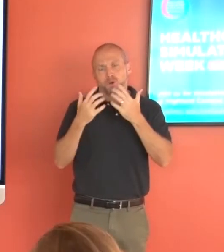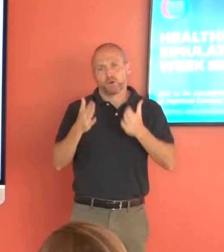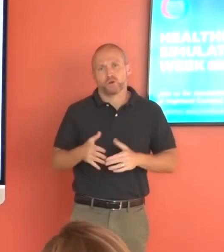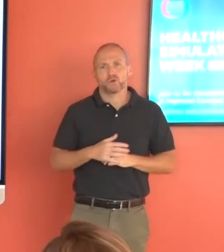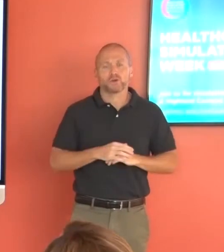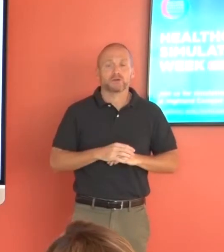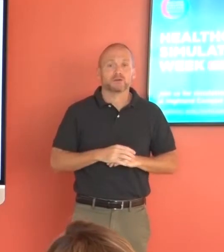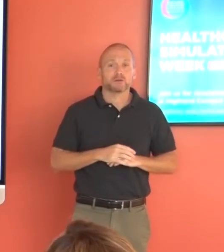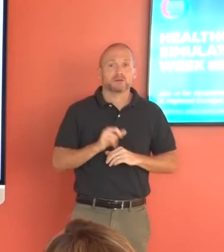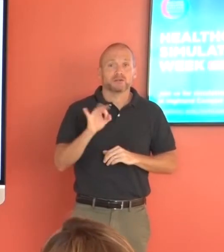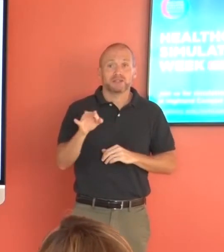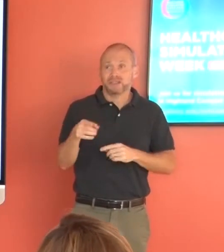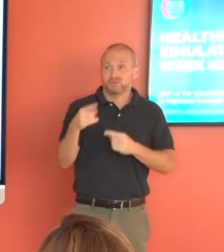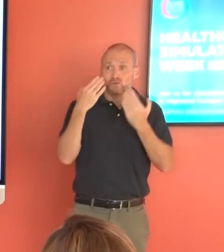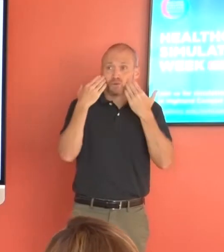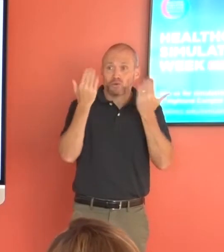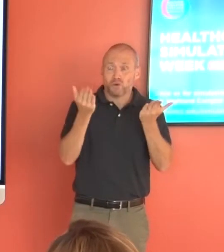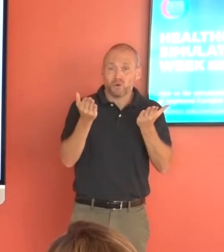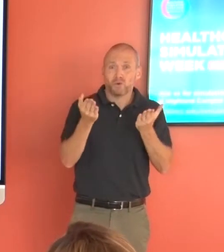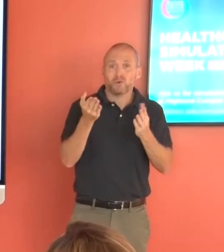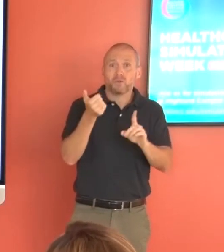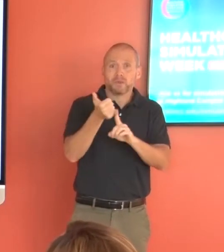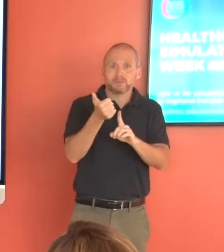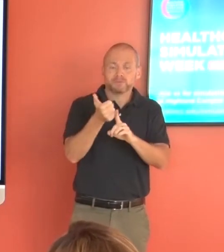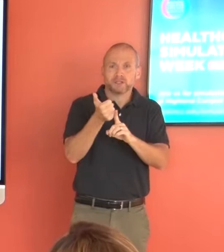you that don't know, they're a part of